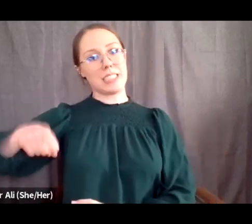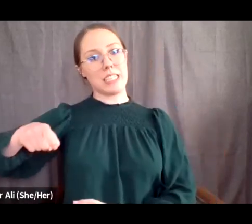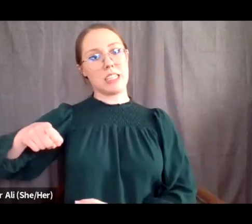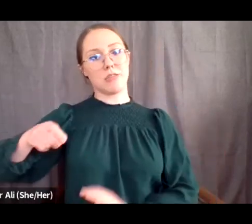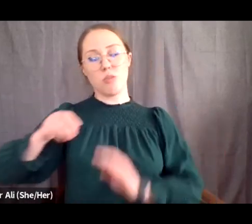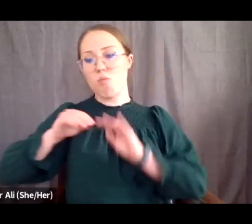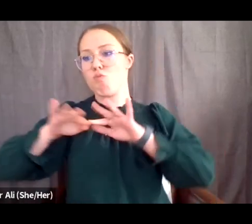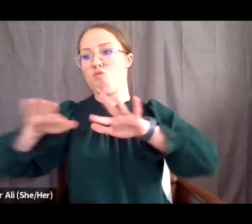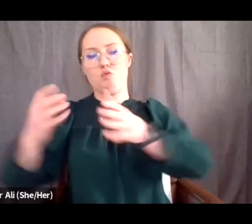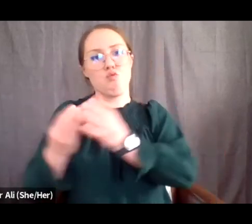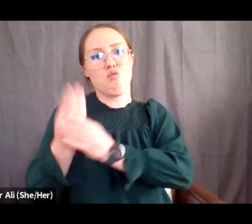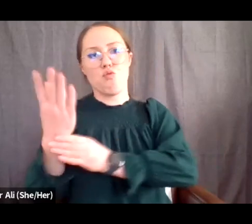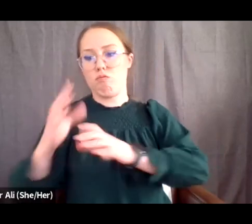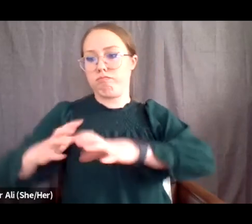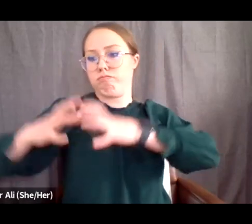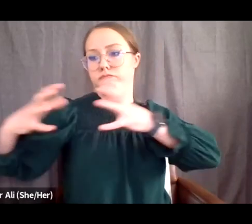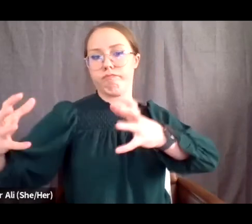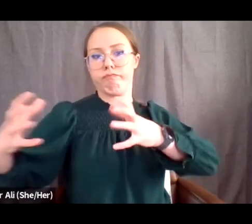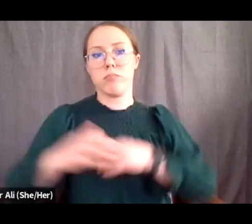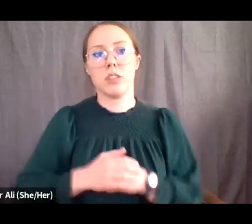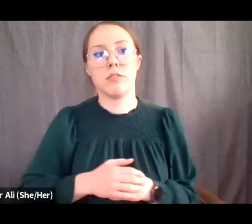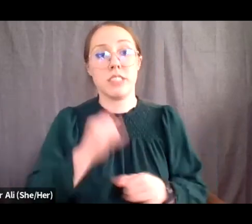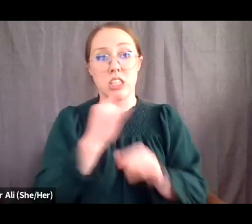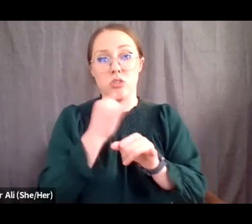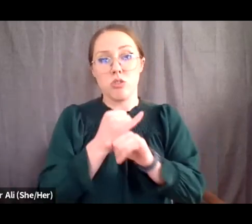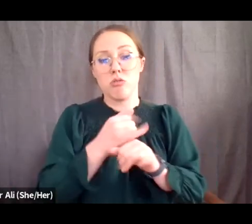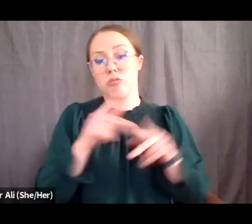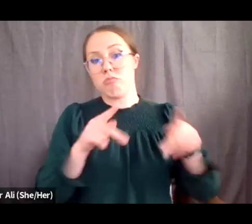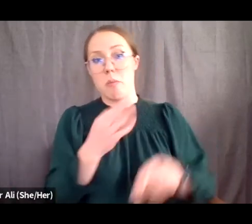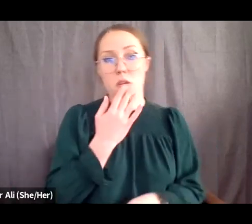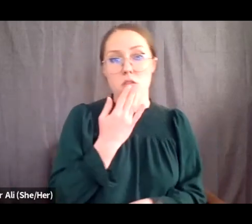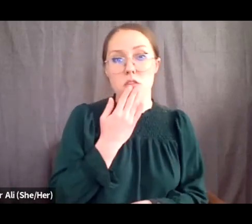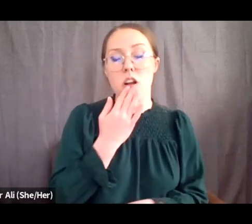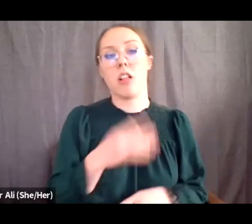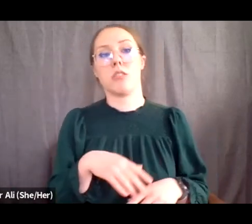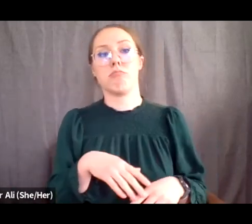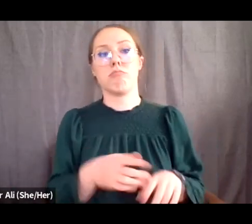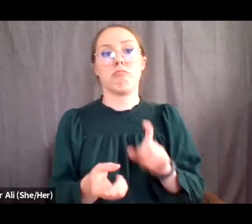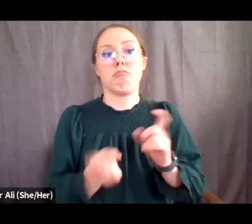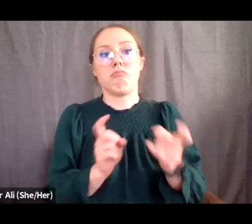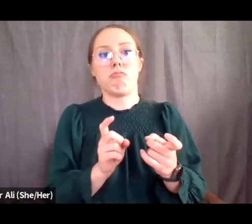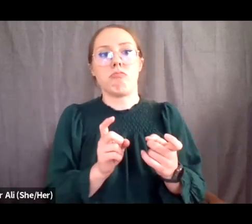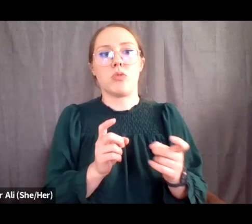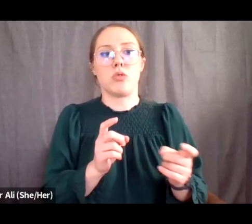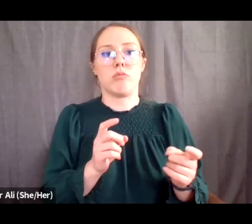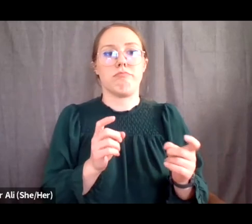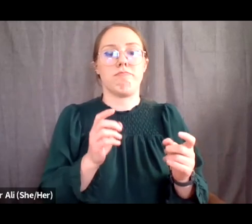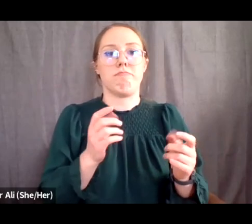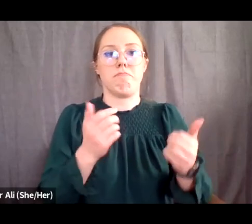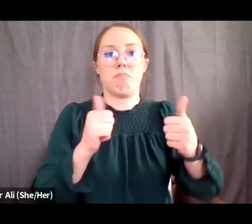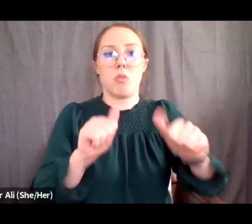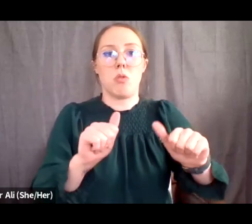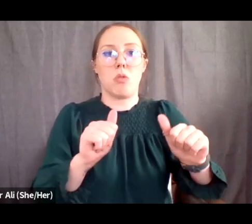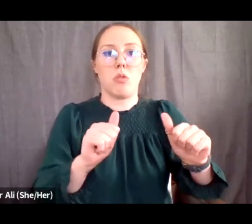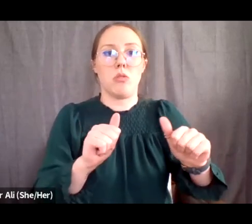thrive? As institutions of color look to build and reimagine business models of sustainability that move us into the